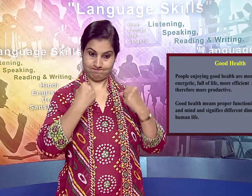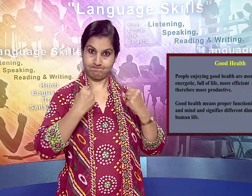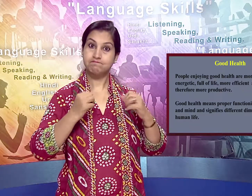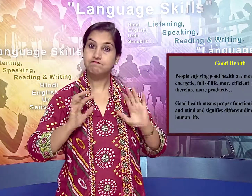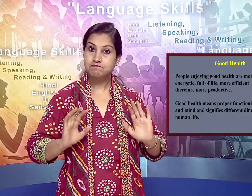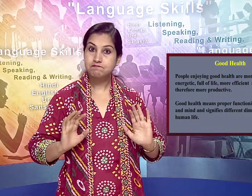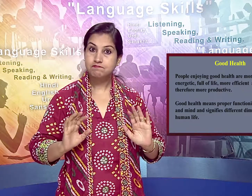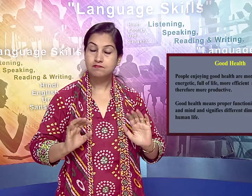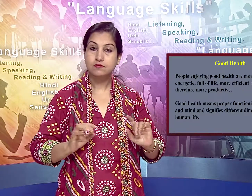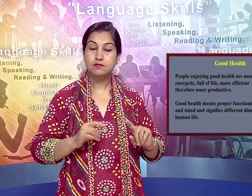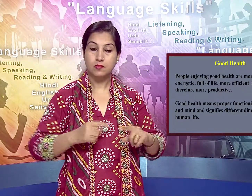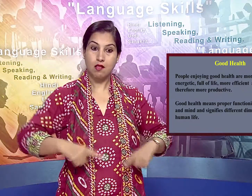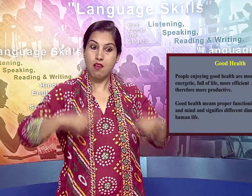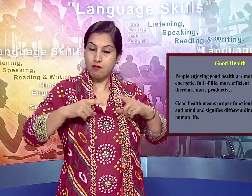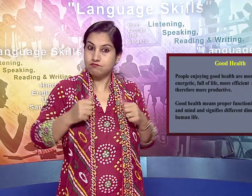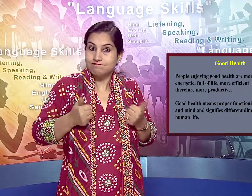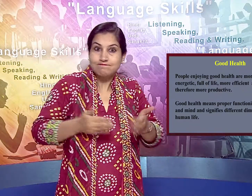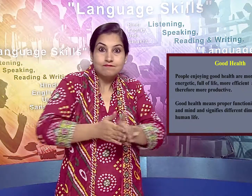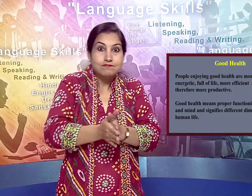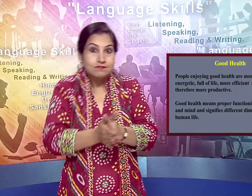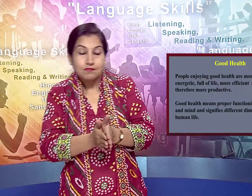energetic, full of life,